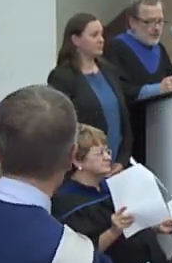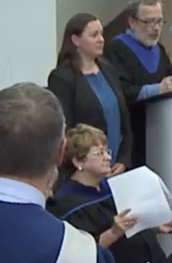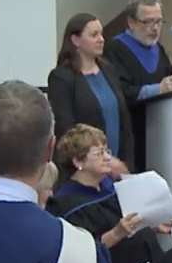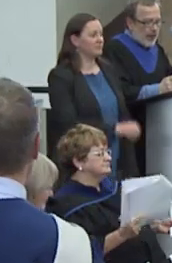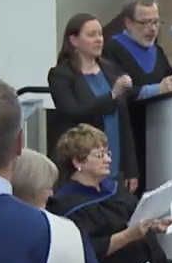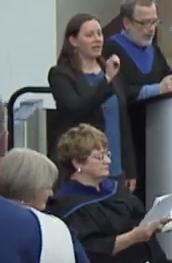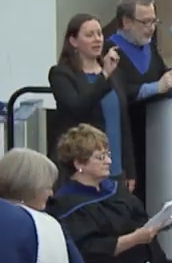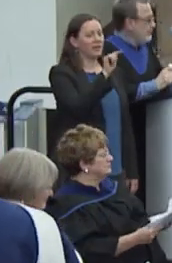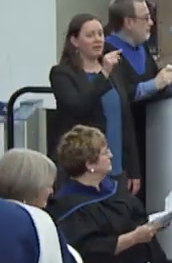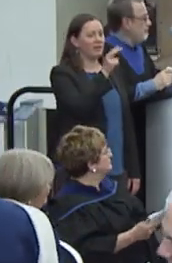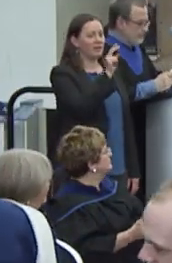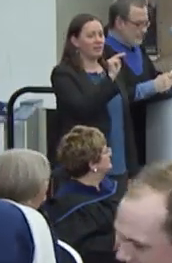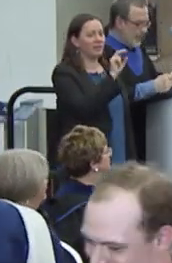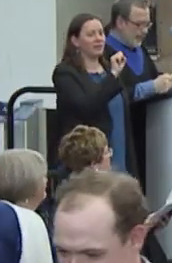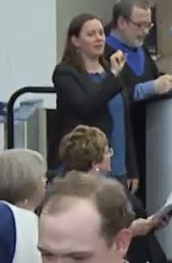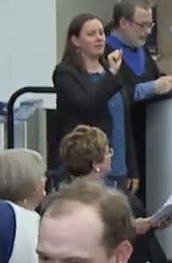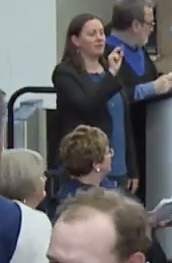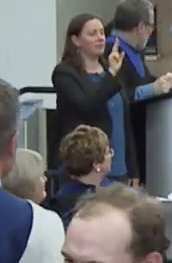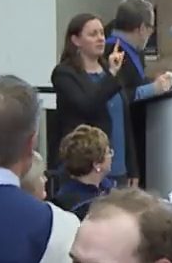Ethan Saunier.